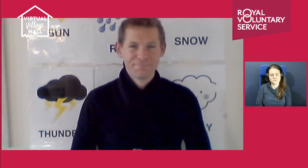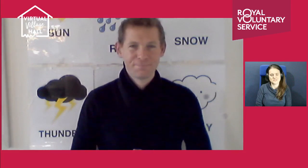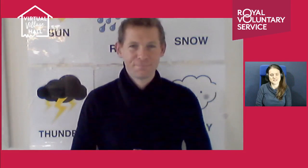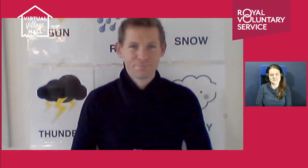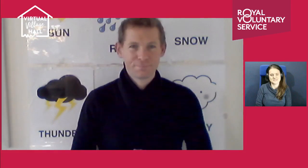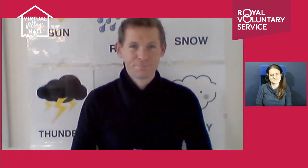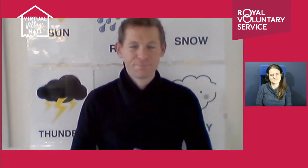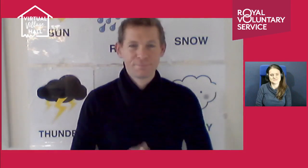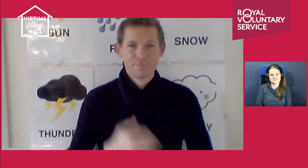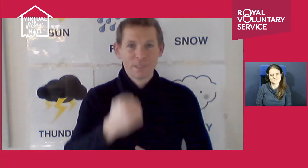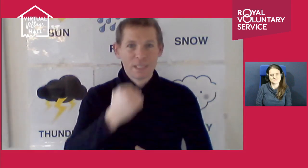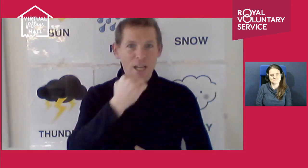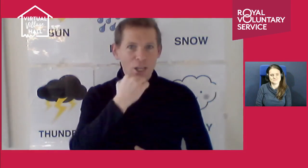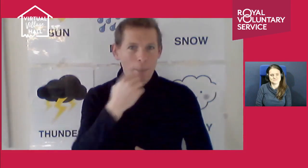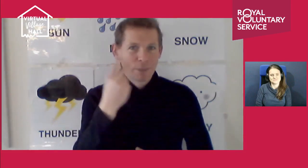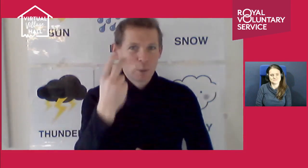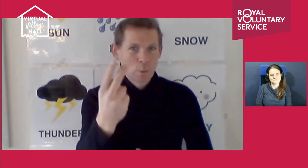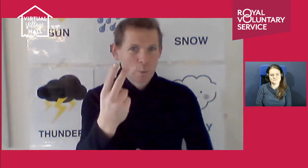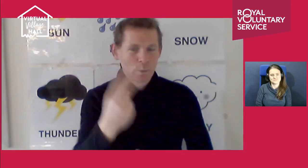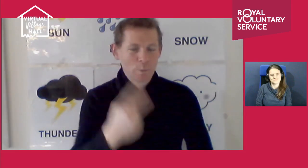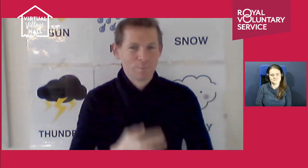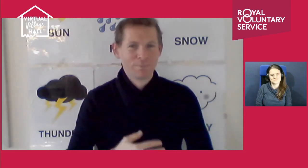So which one's that?